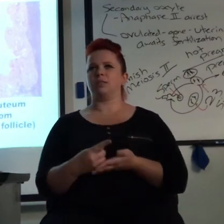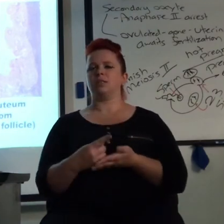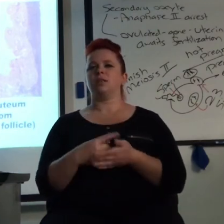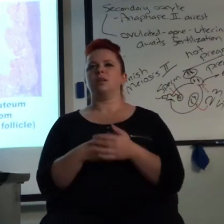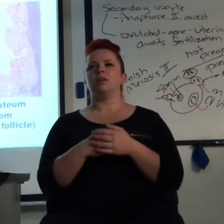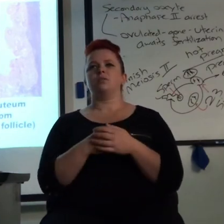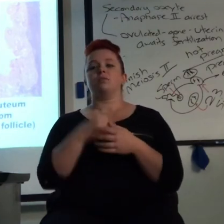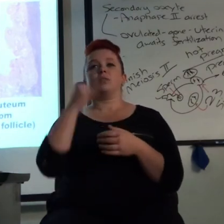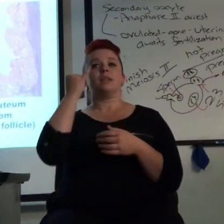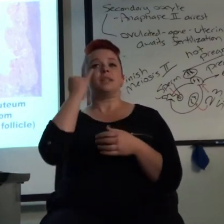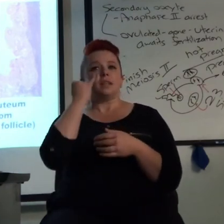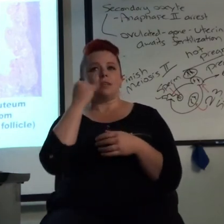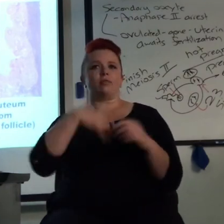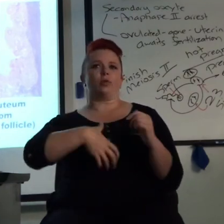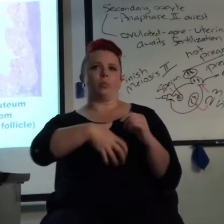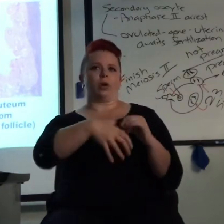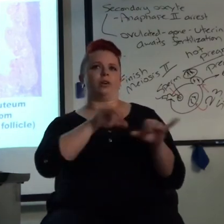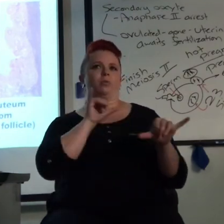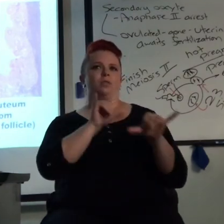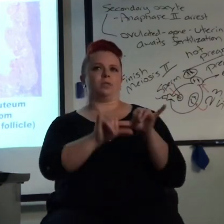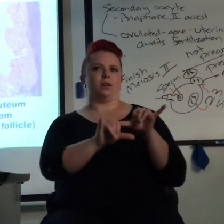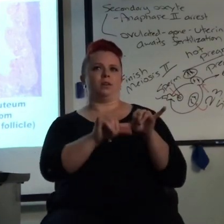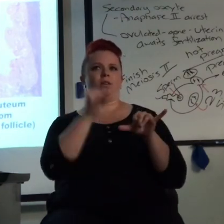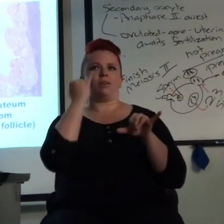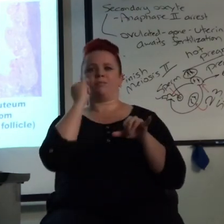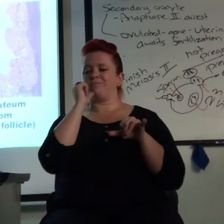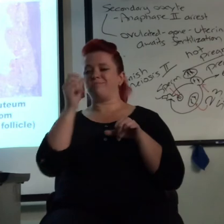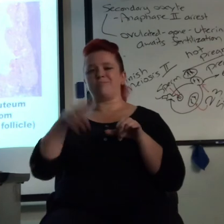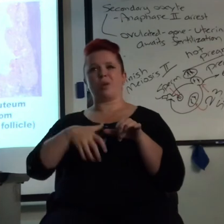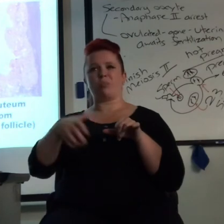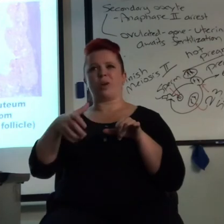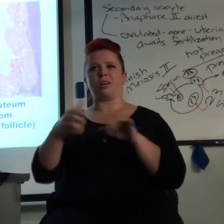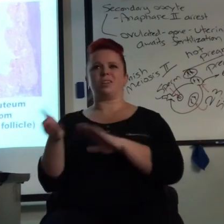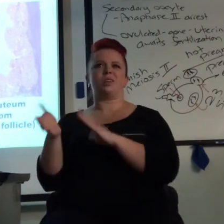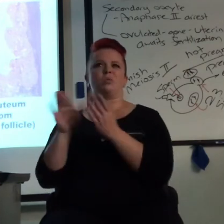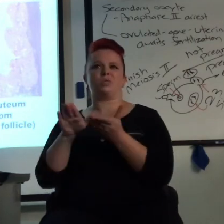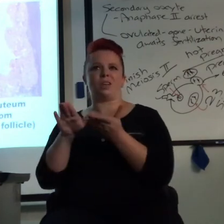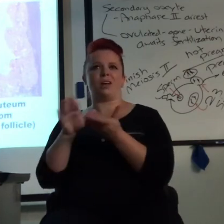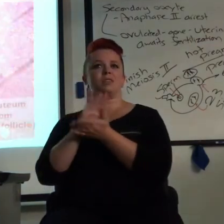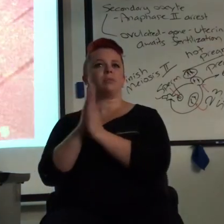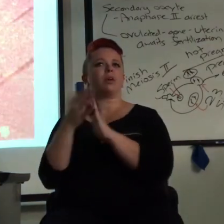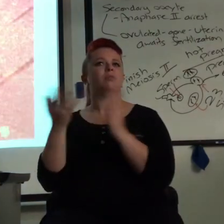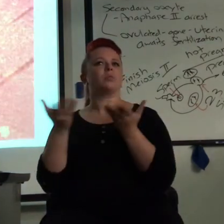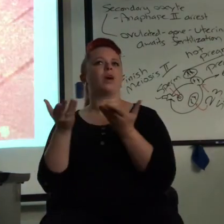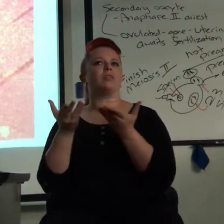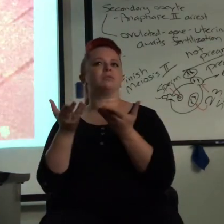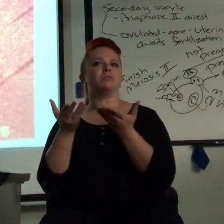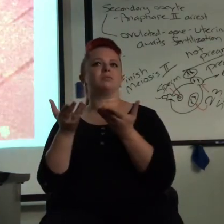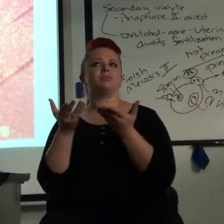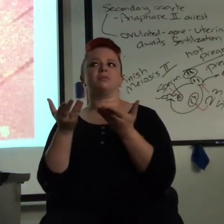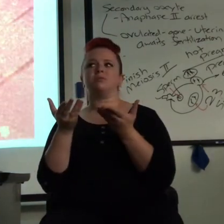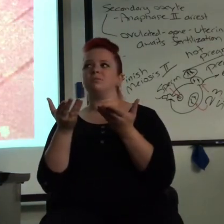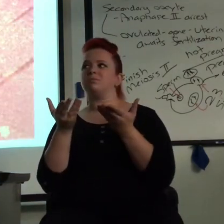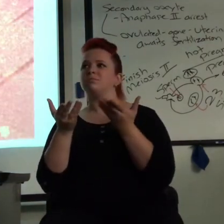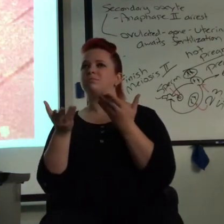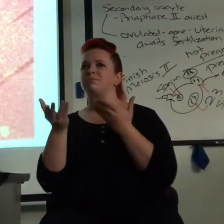That's if you're pregnant. It'll stay there. If you're not pregnant, it dies and becomes what?